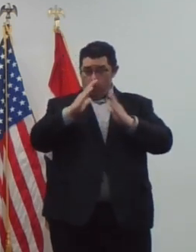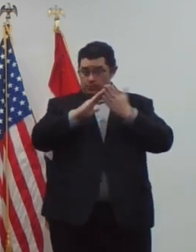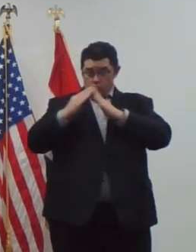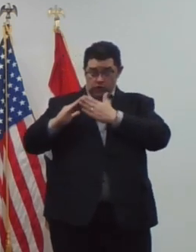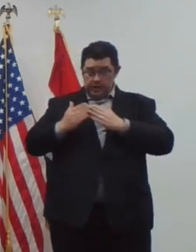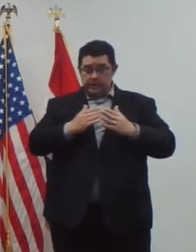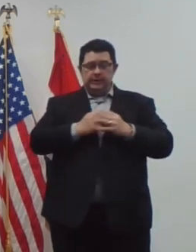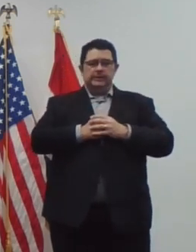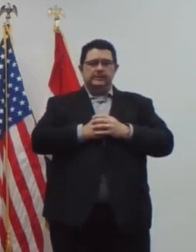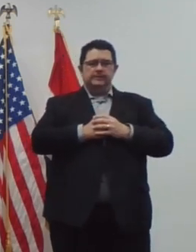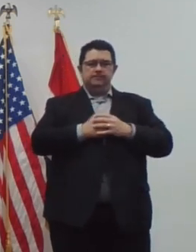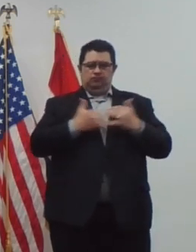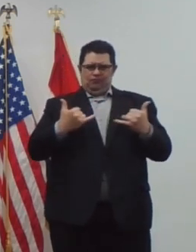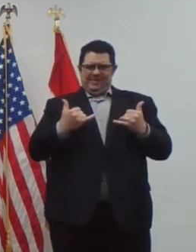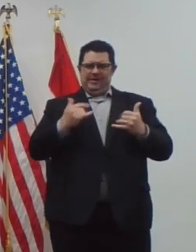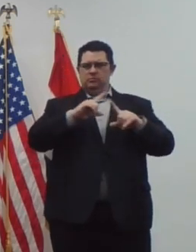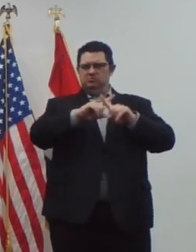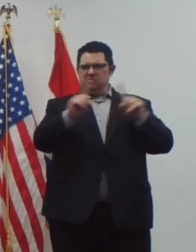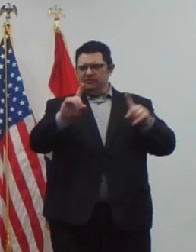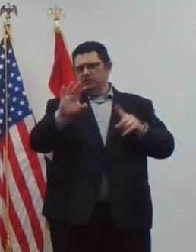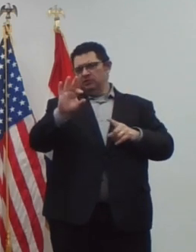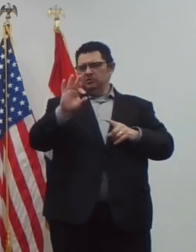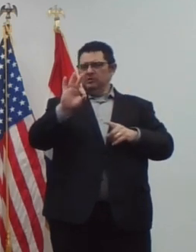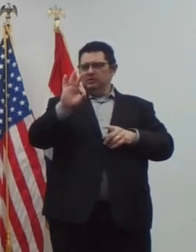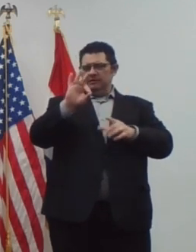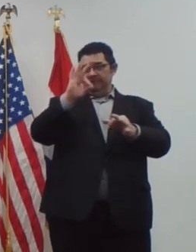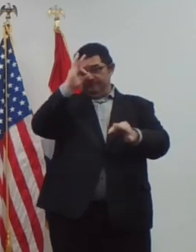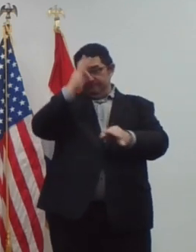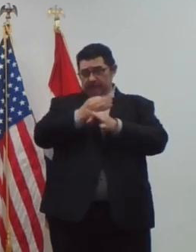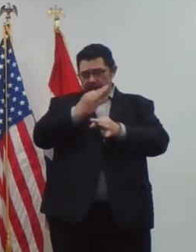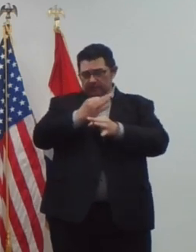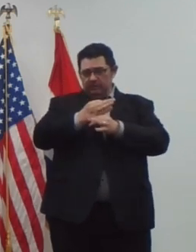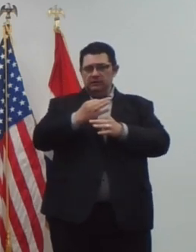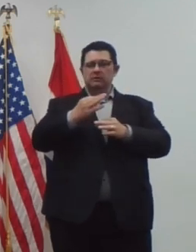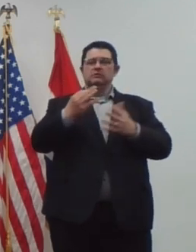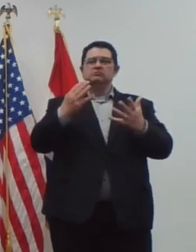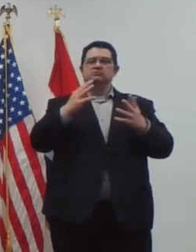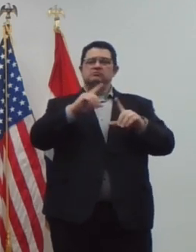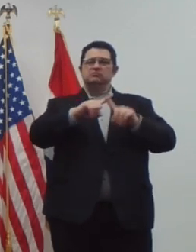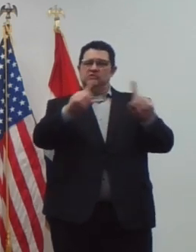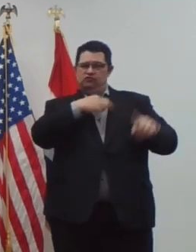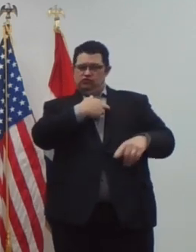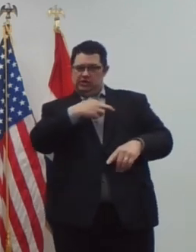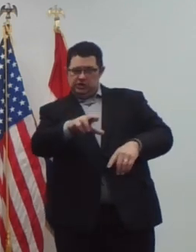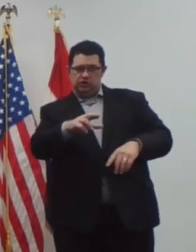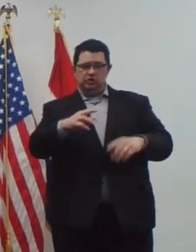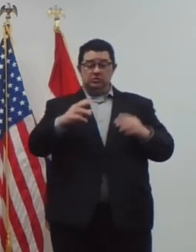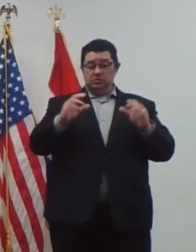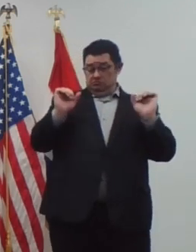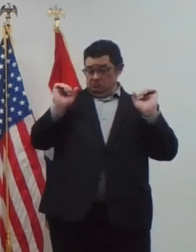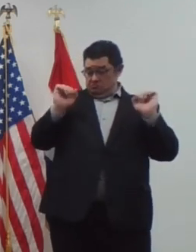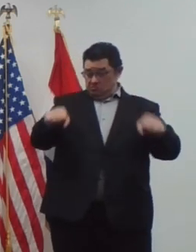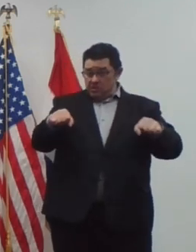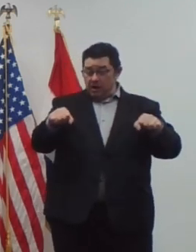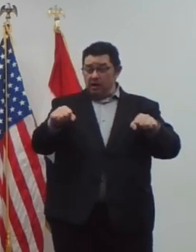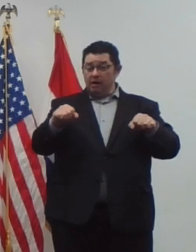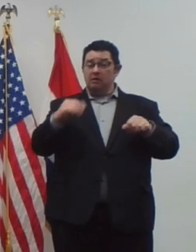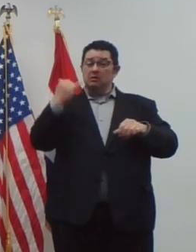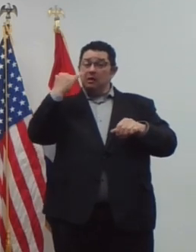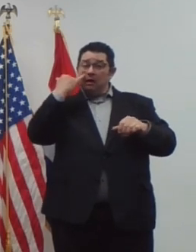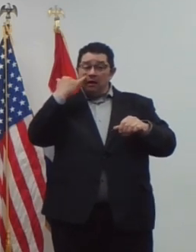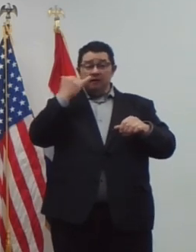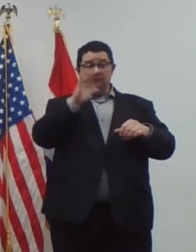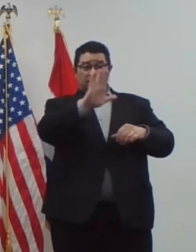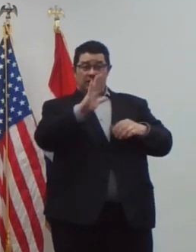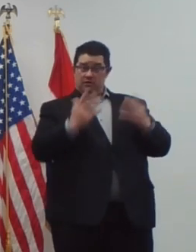different faiths can practice and have services with 25% of the fire code capacity, as long as they